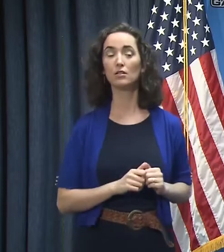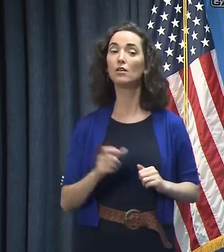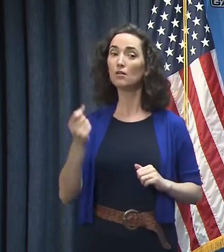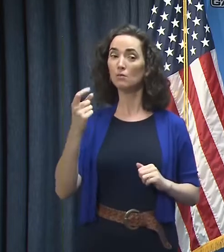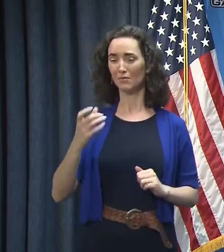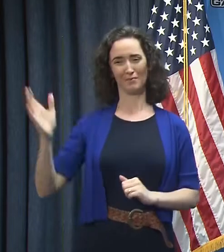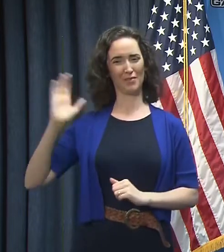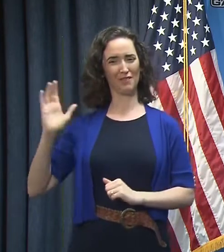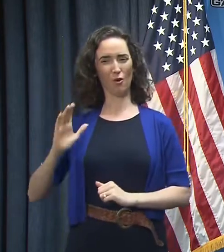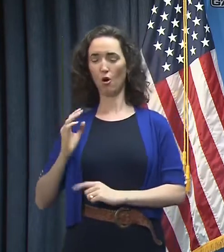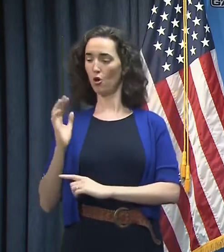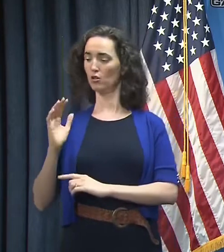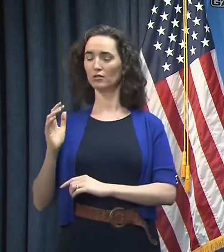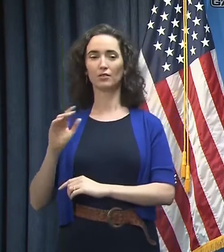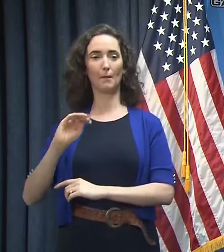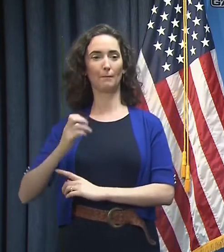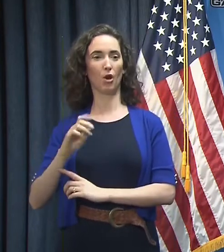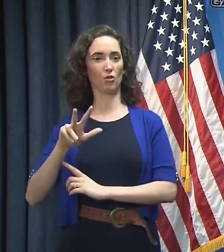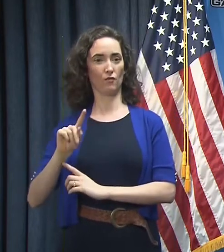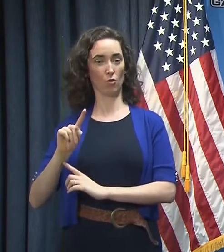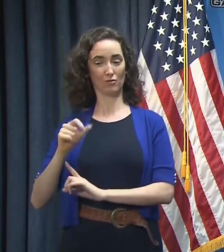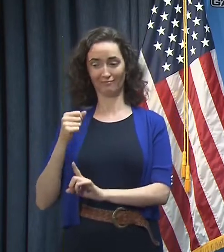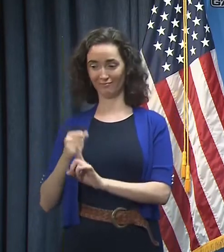increase Tuesday, and I hope we don't see that.